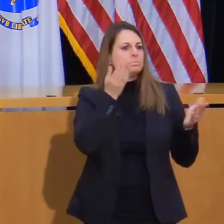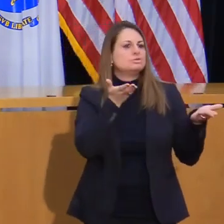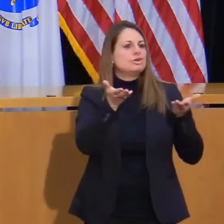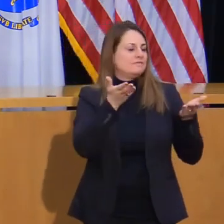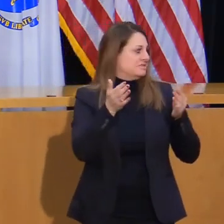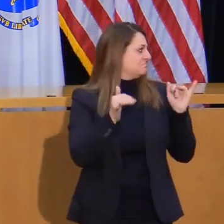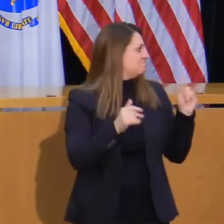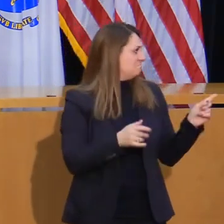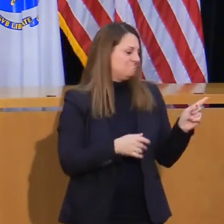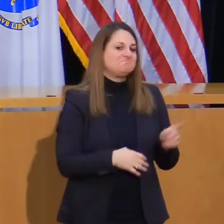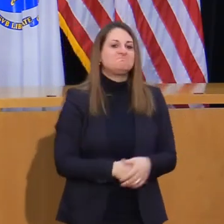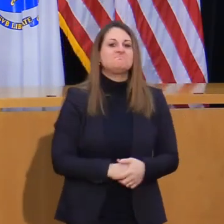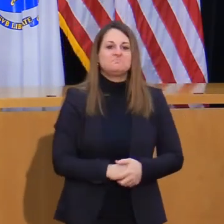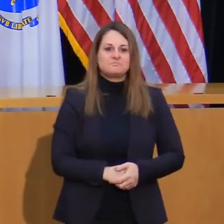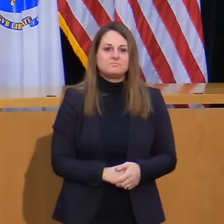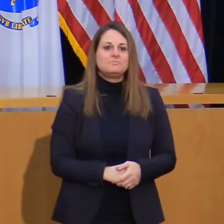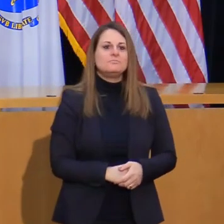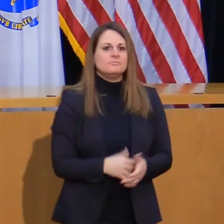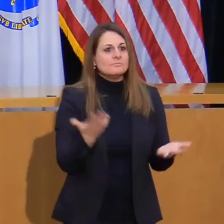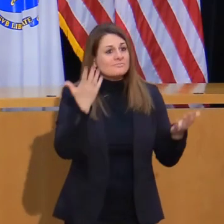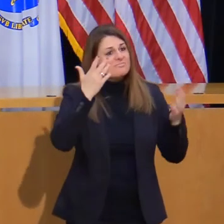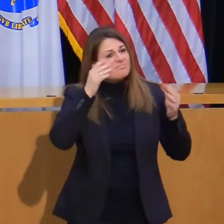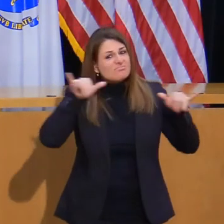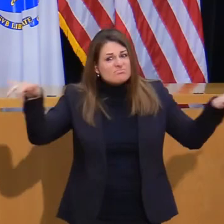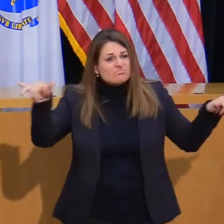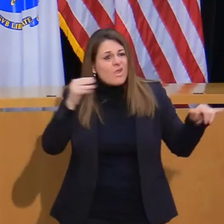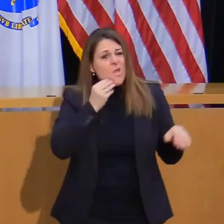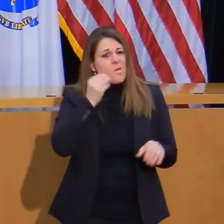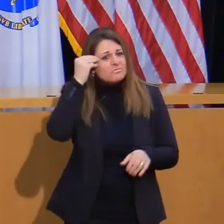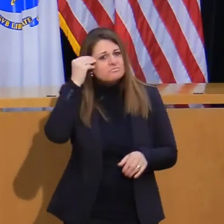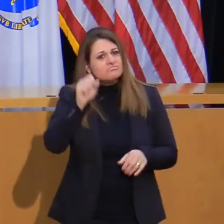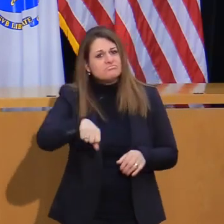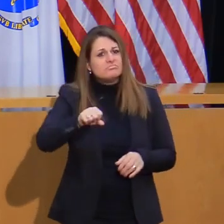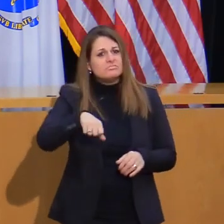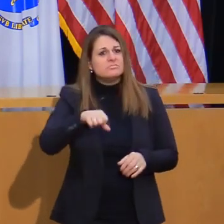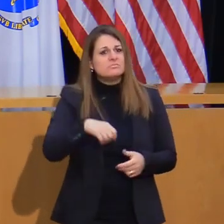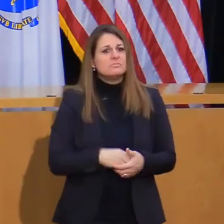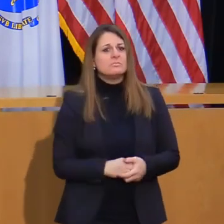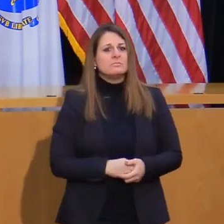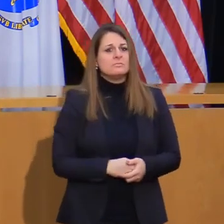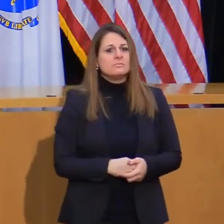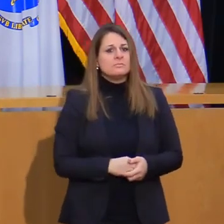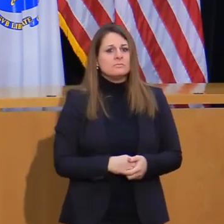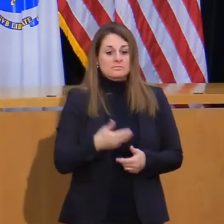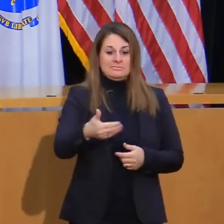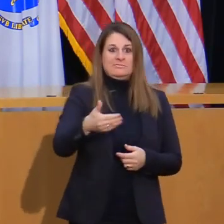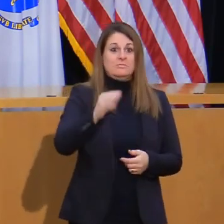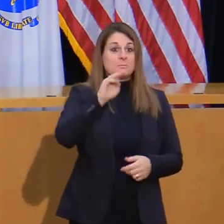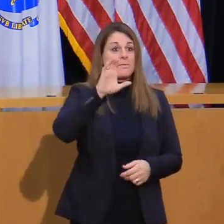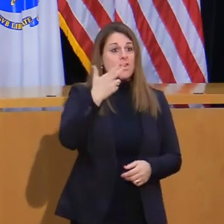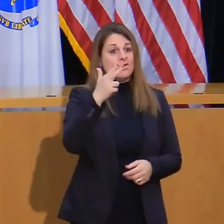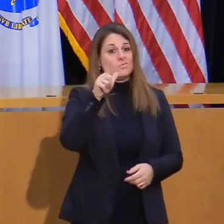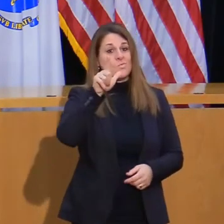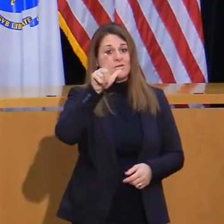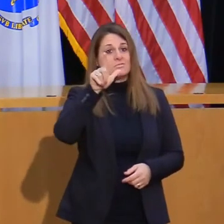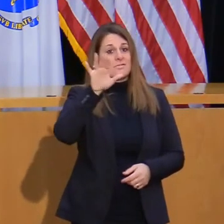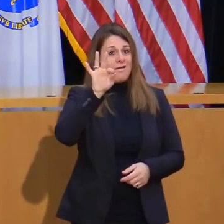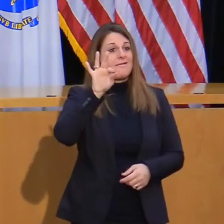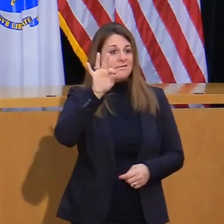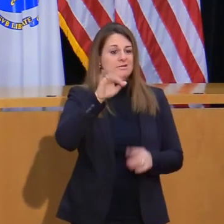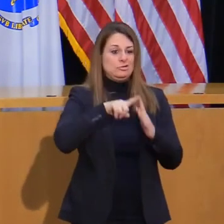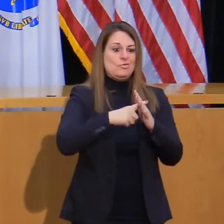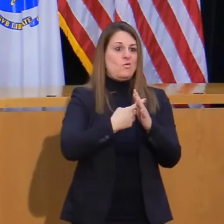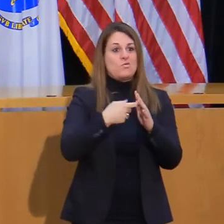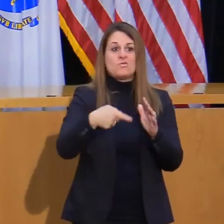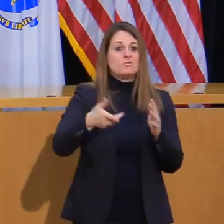the Homebound vaccination program will hit the ground running beginning next Monday, May 29th. It's been under the development for the